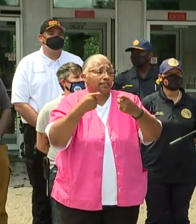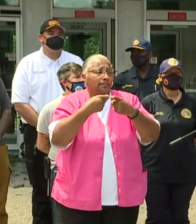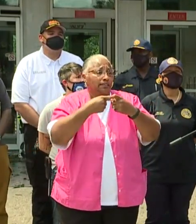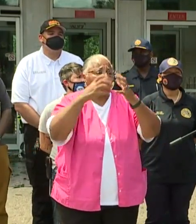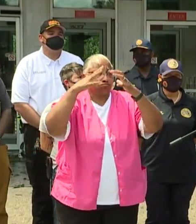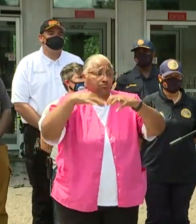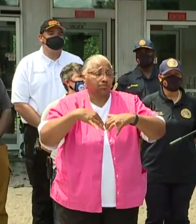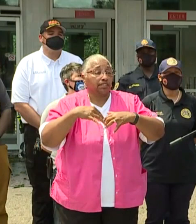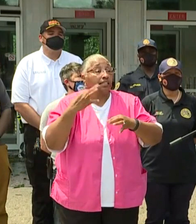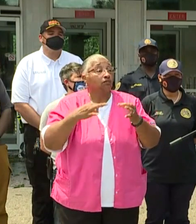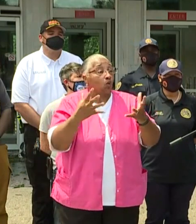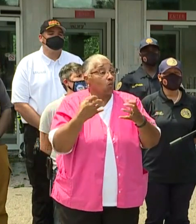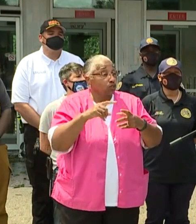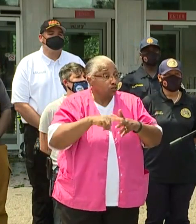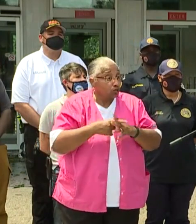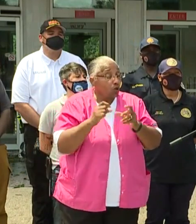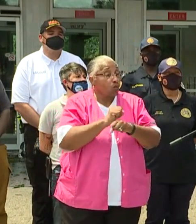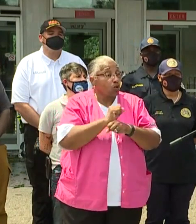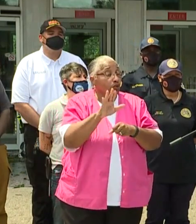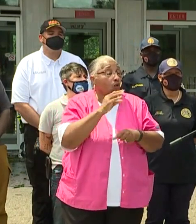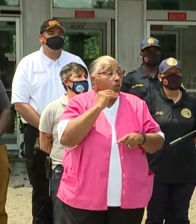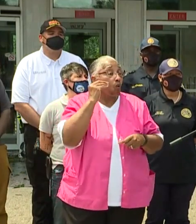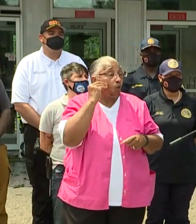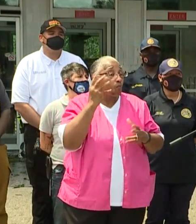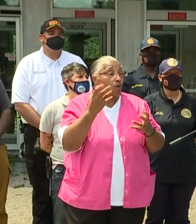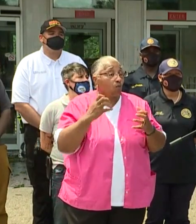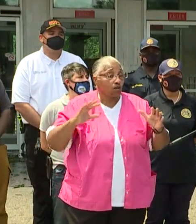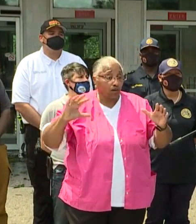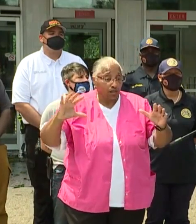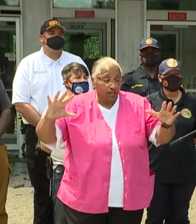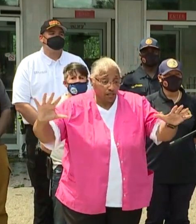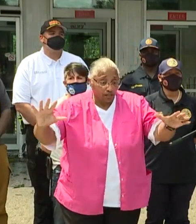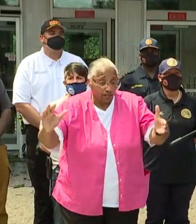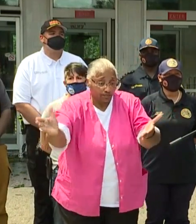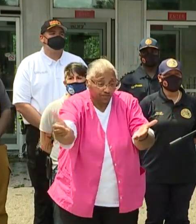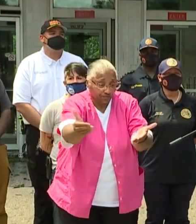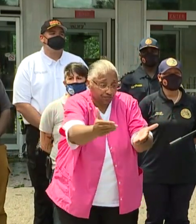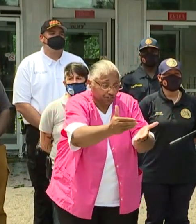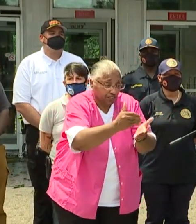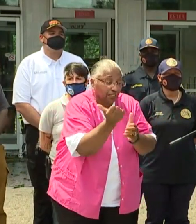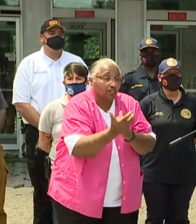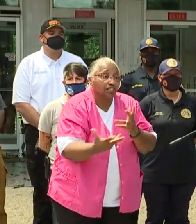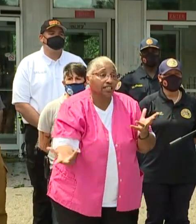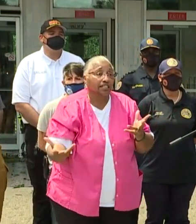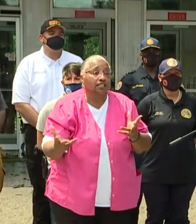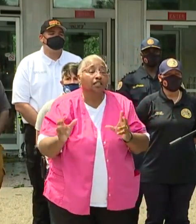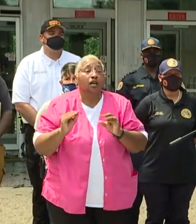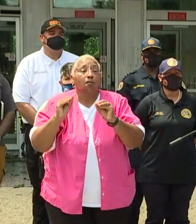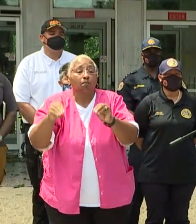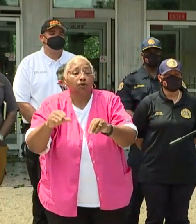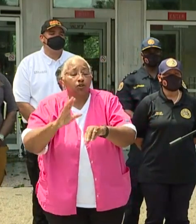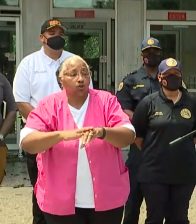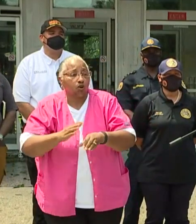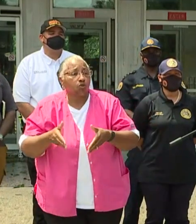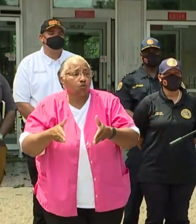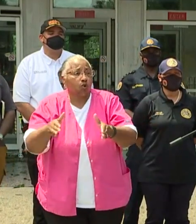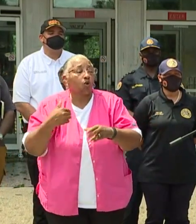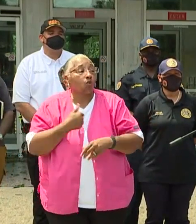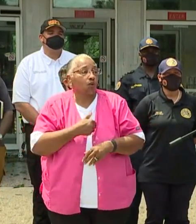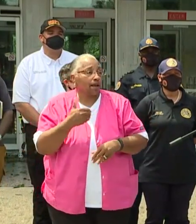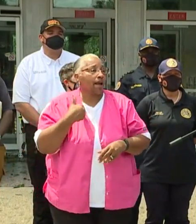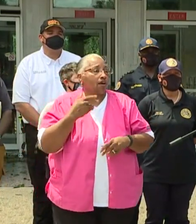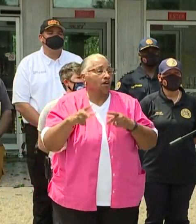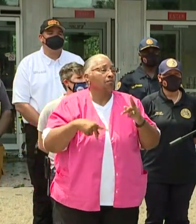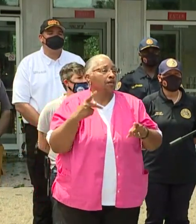start working on your home and you want to put debris together, put it on the side of the roadway. We have debris contractors who